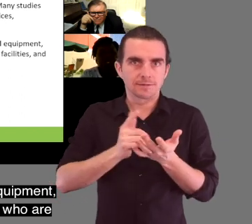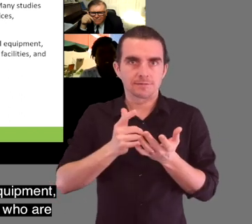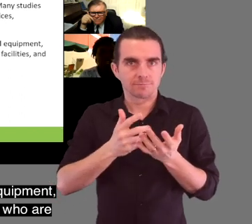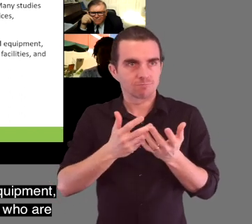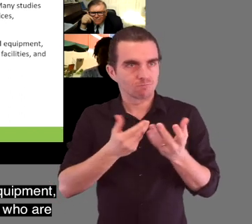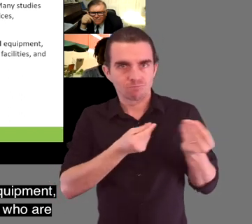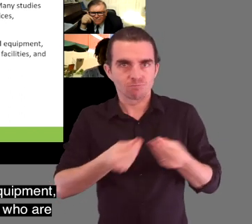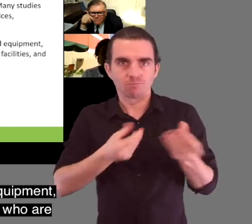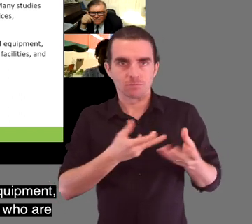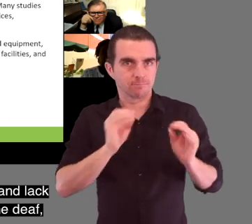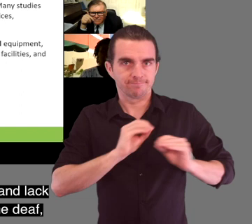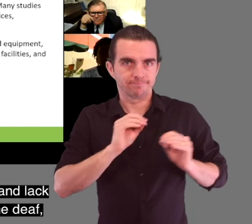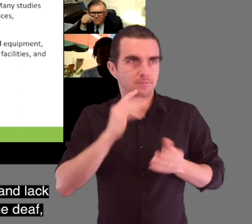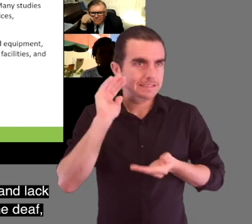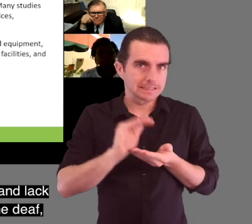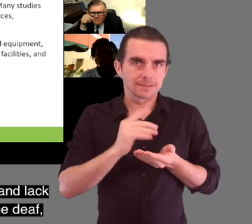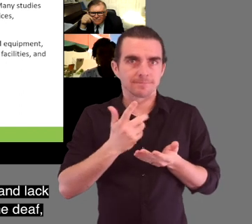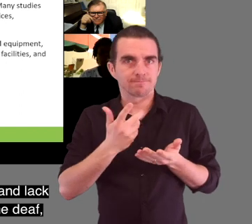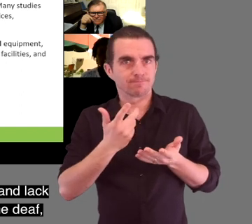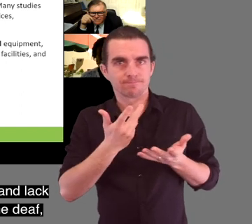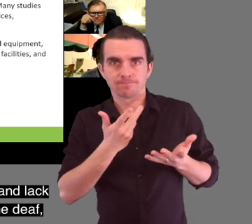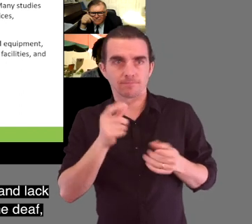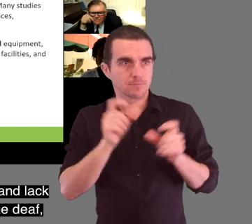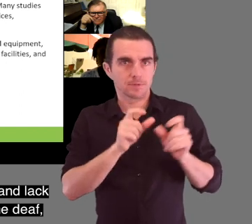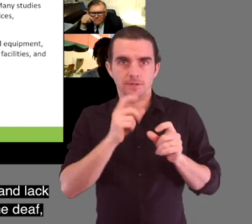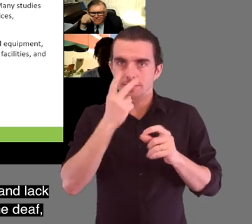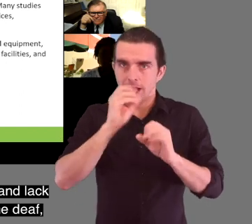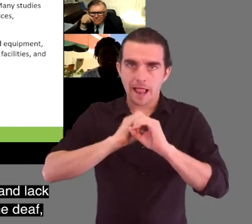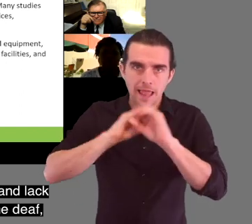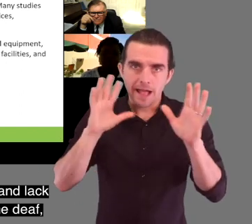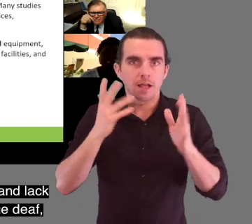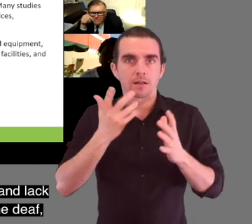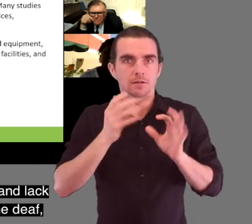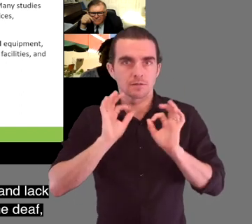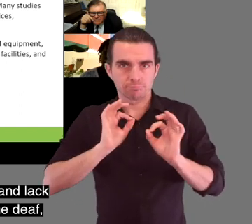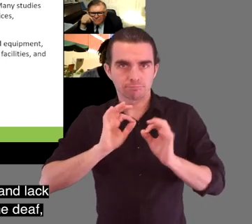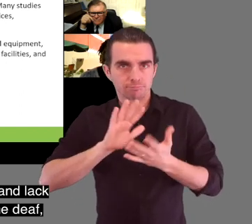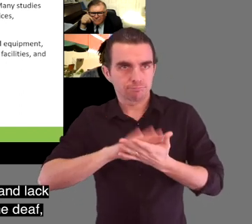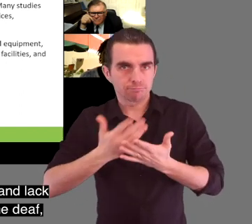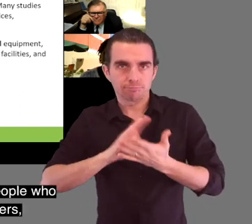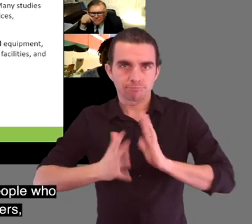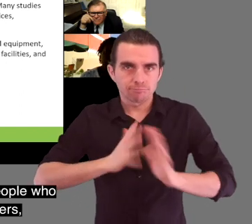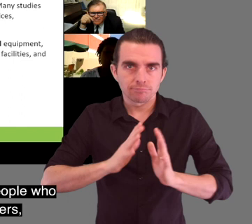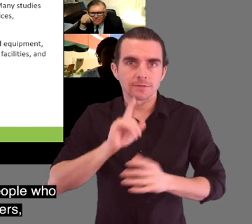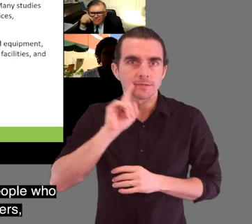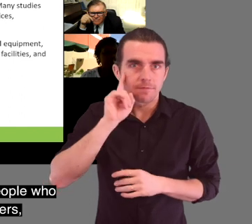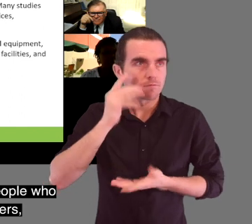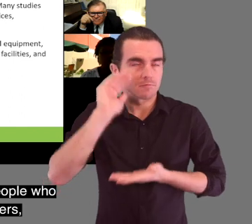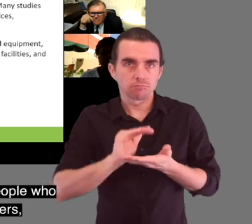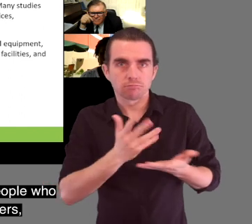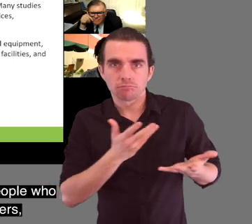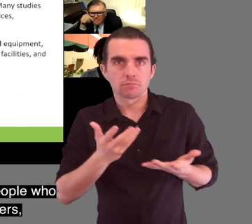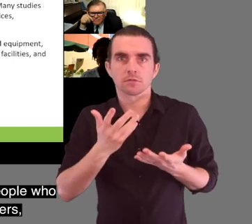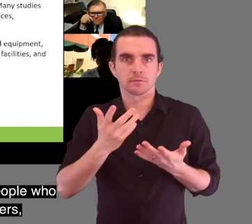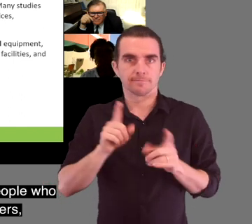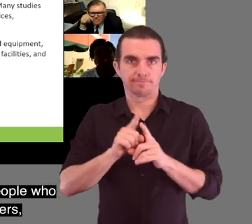signage for those who are unable to see clearly, and lack of interpretation for the deaf, narrow doorways for